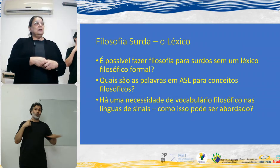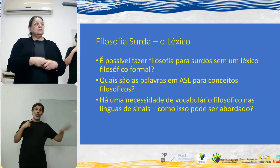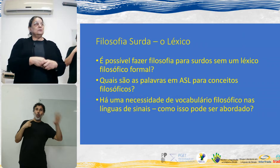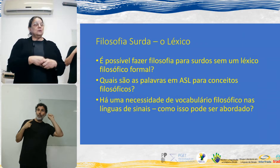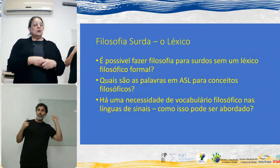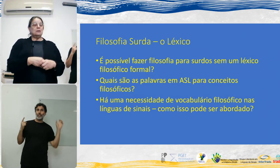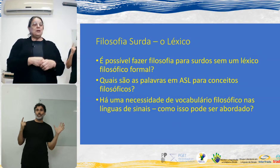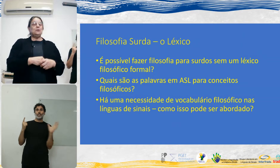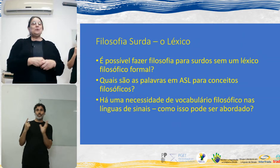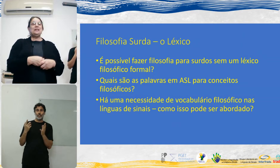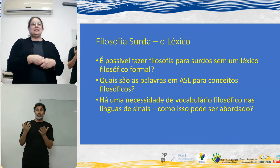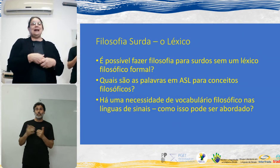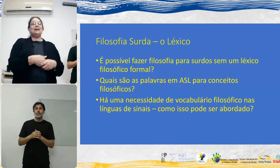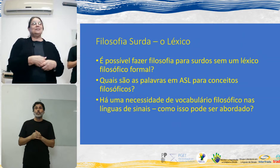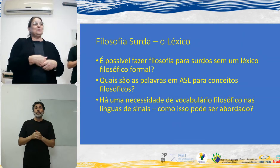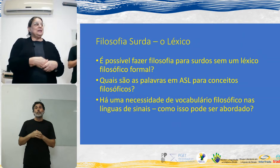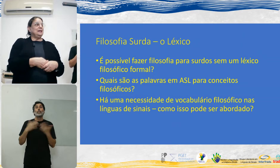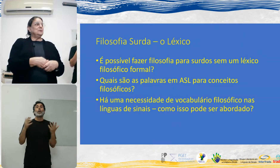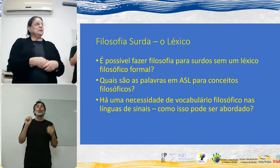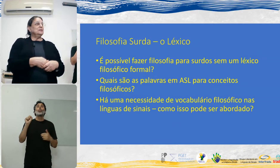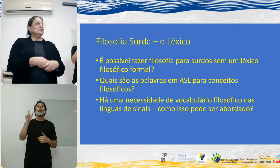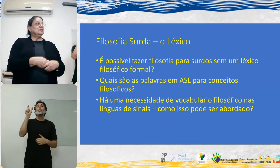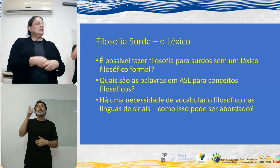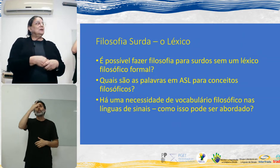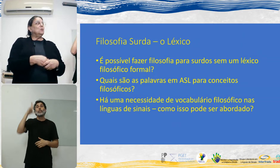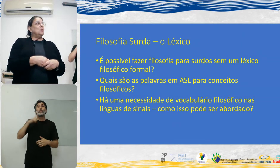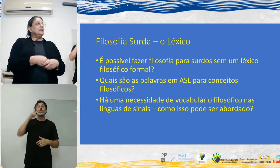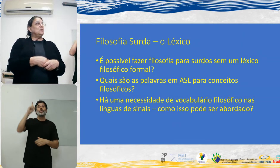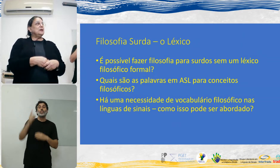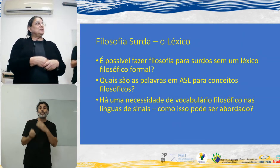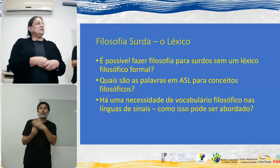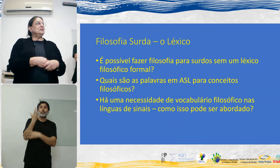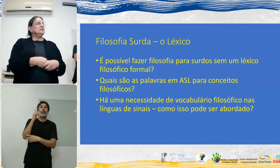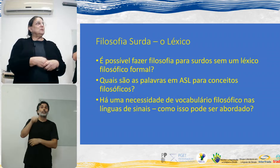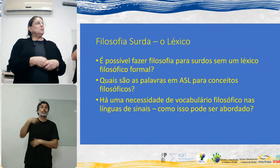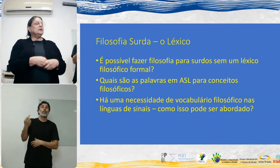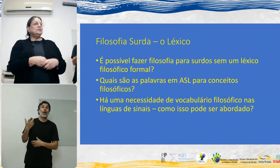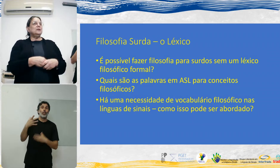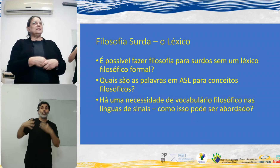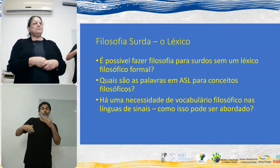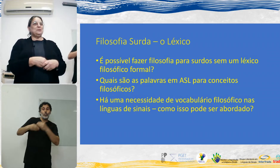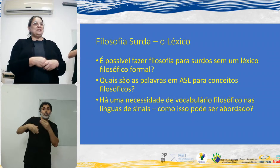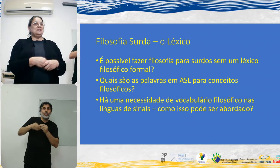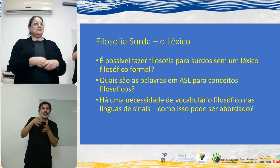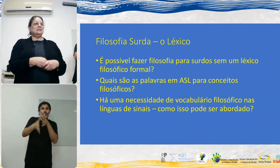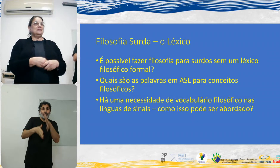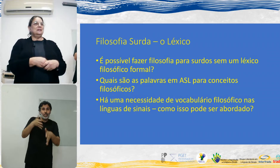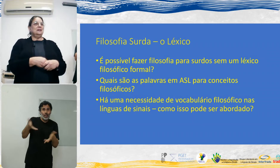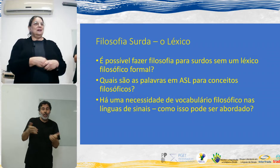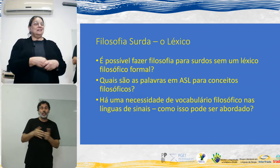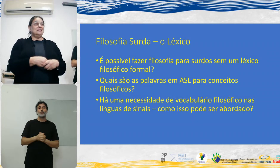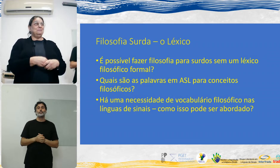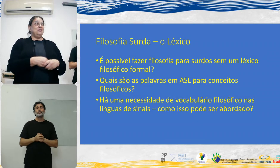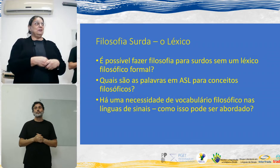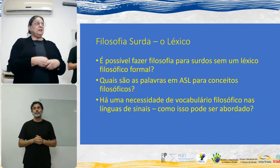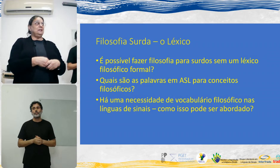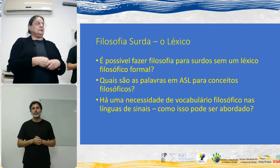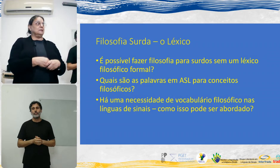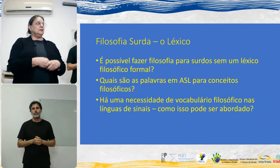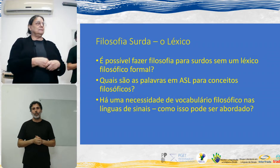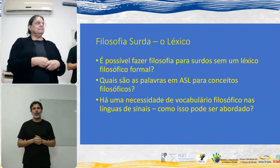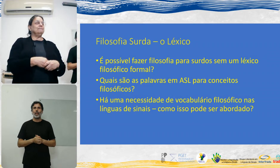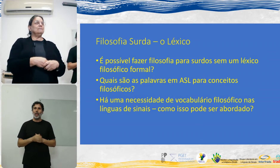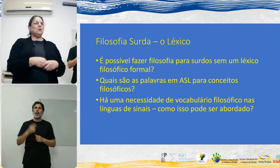we are to talk about who gets to add to a language, one question is, well, what's your expertise? And it's a